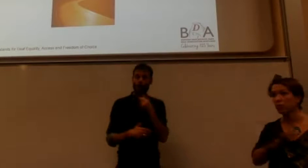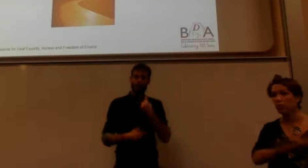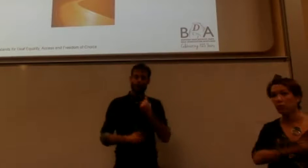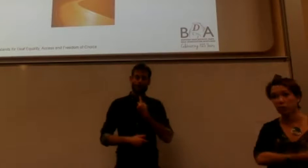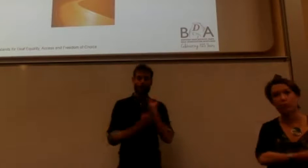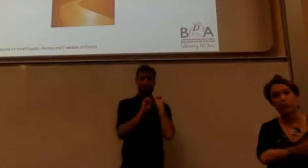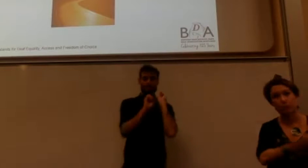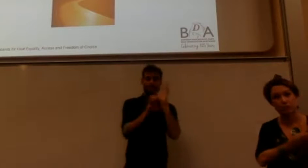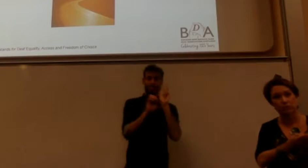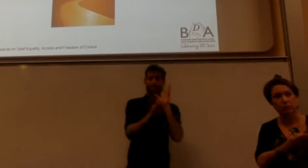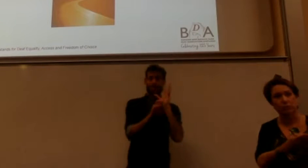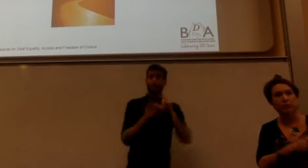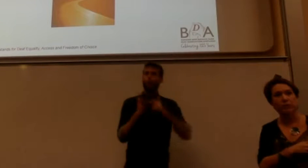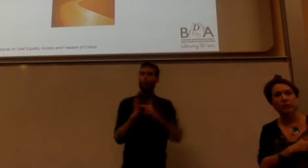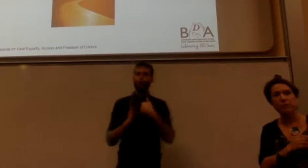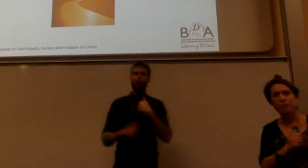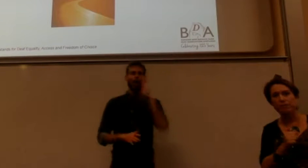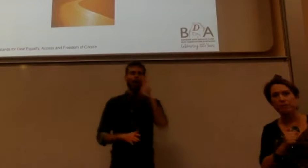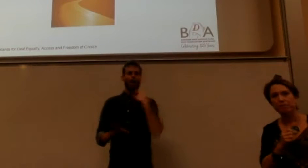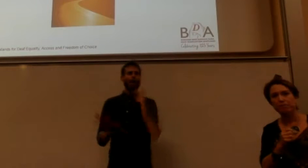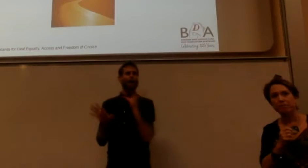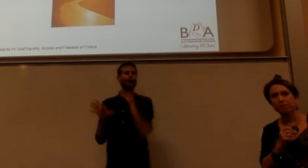or who you want to support you.